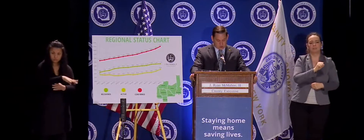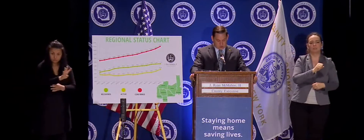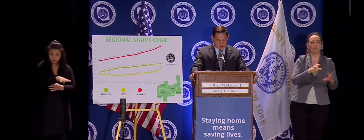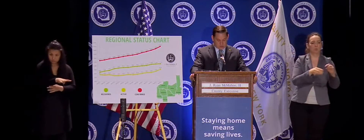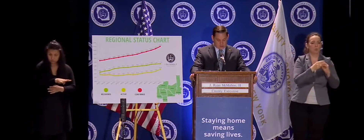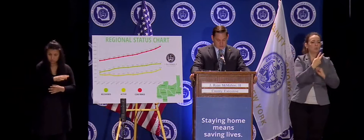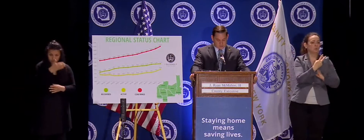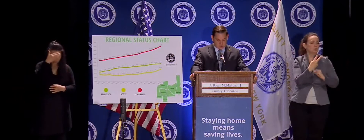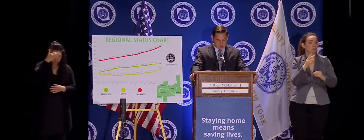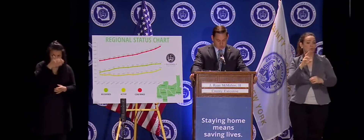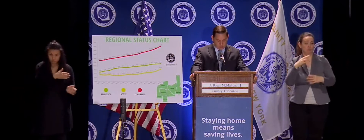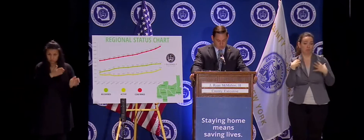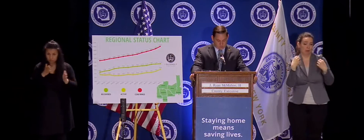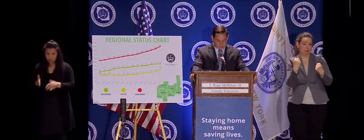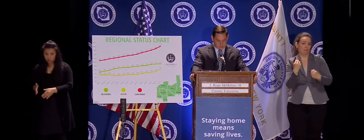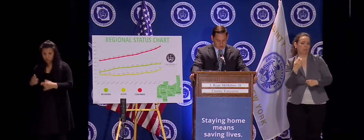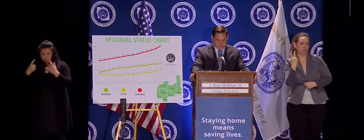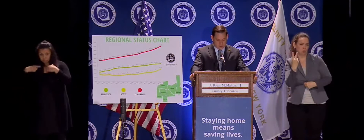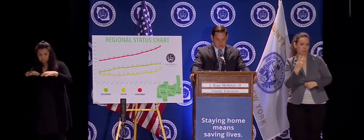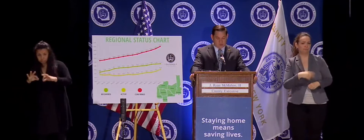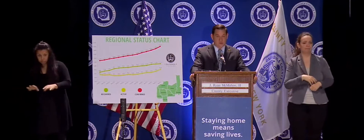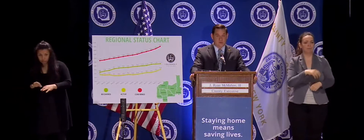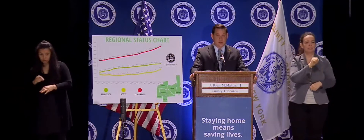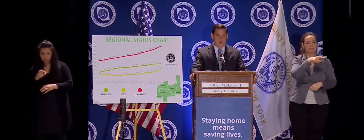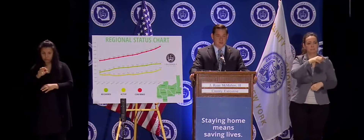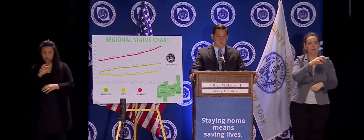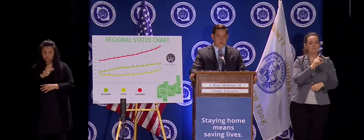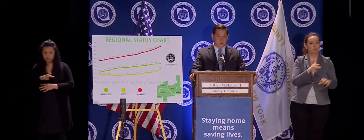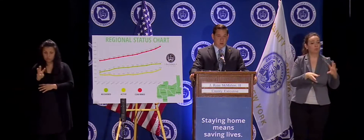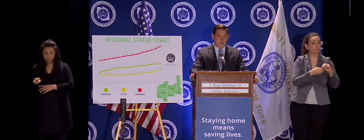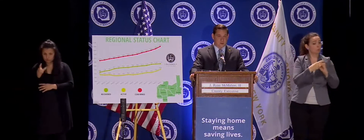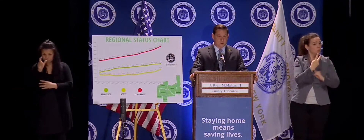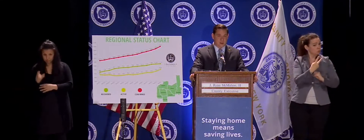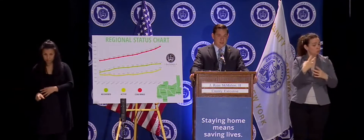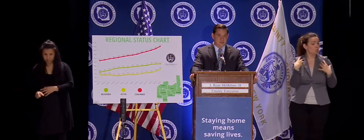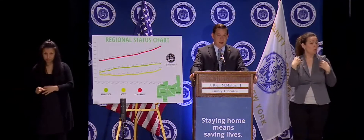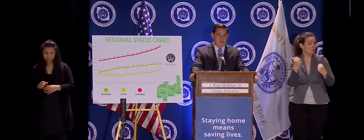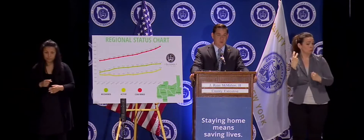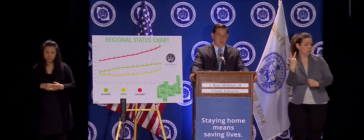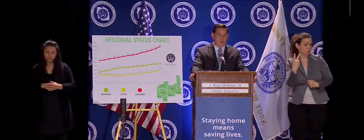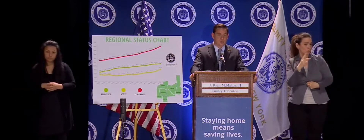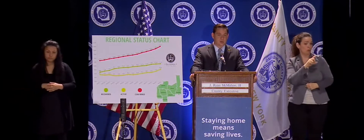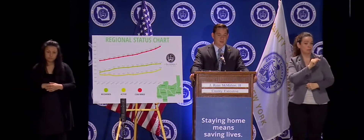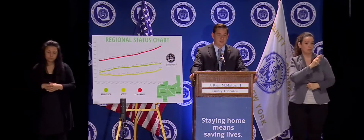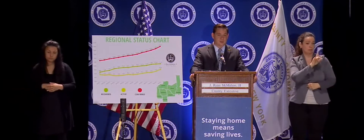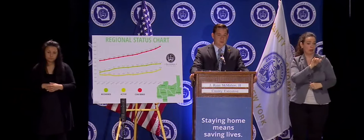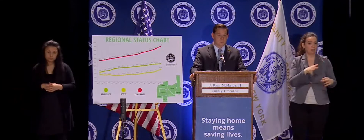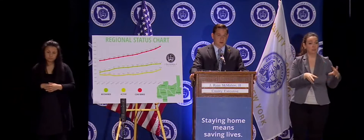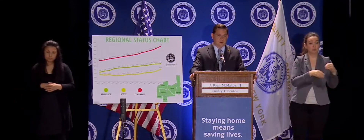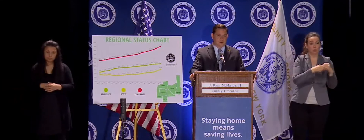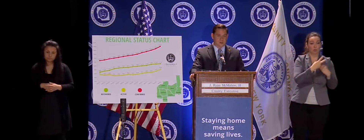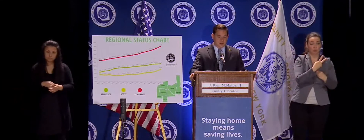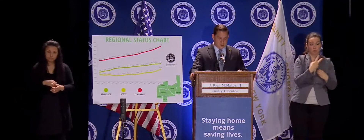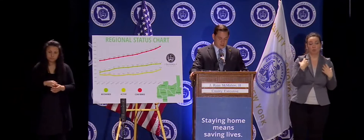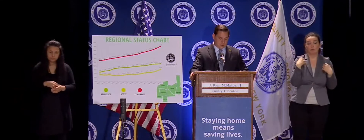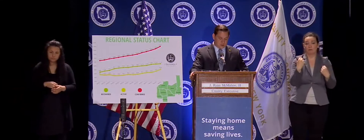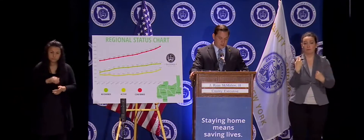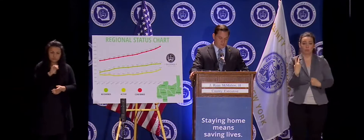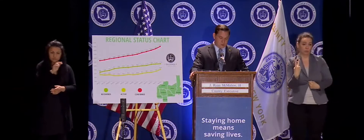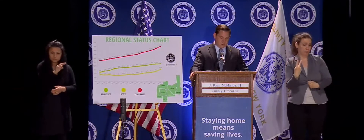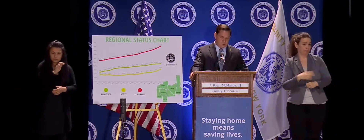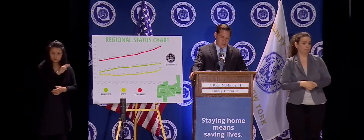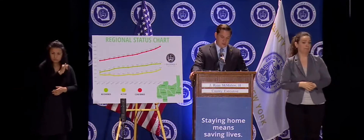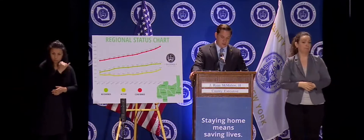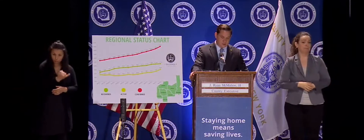Elbridge, 2 cases, 2 recoveries. Fabius, 2 cases, 2 recoveries. Spafford, 2 cases, 2 recoveries. And